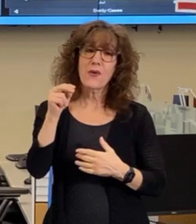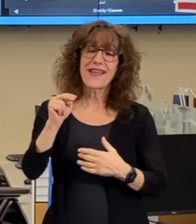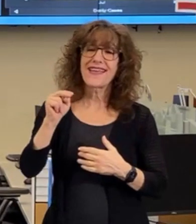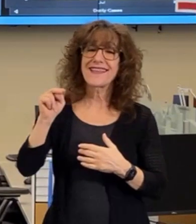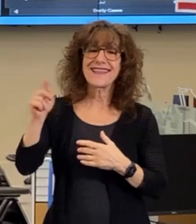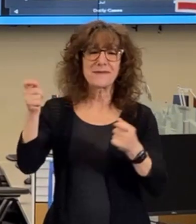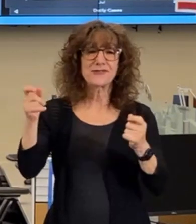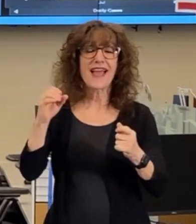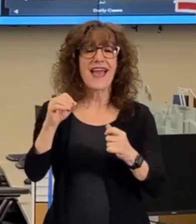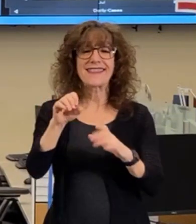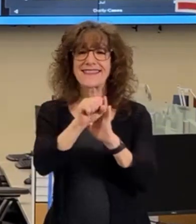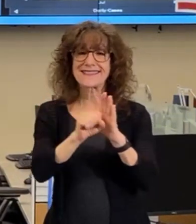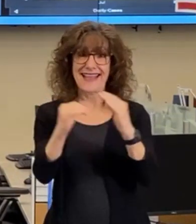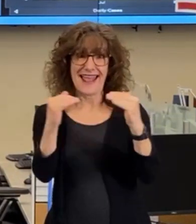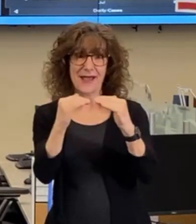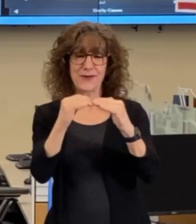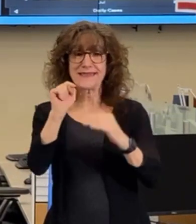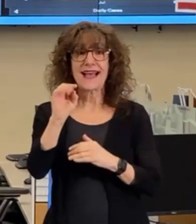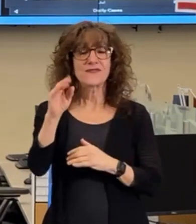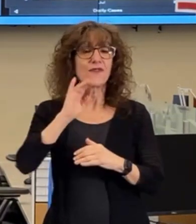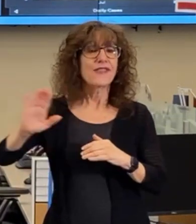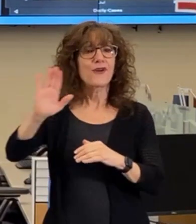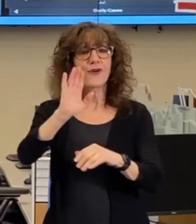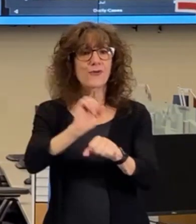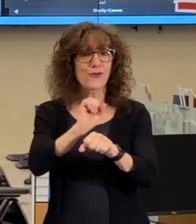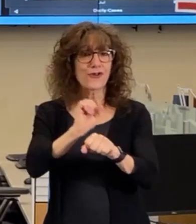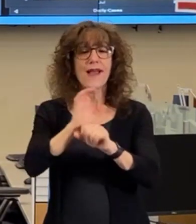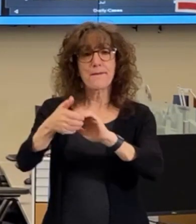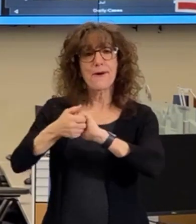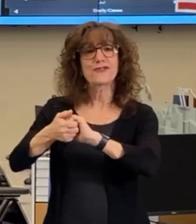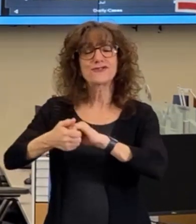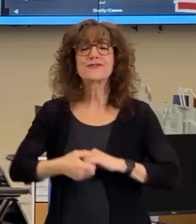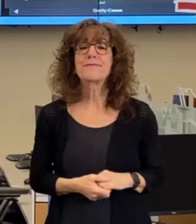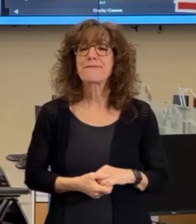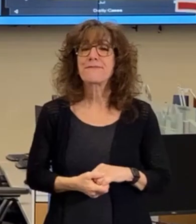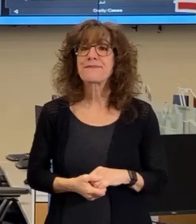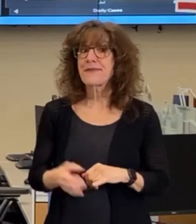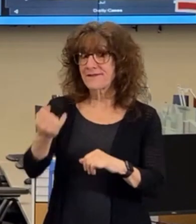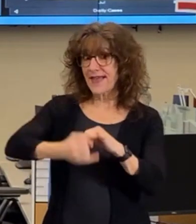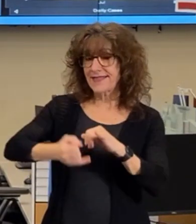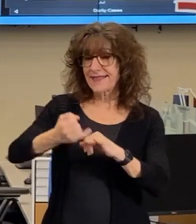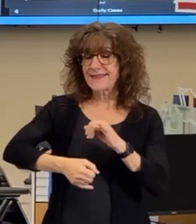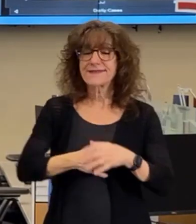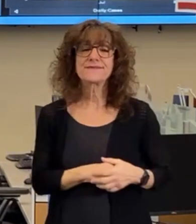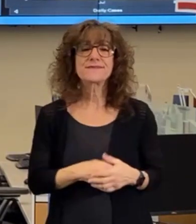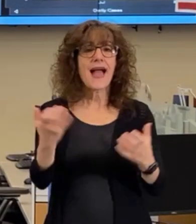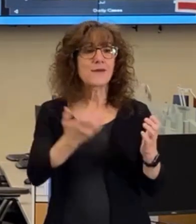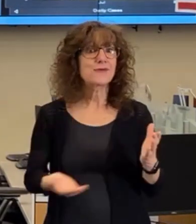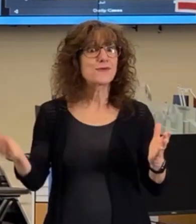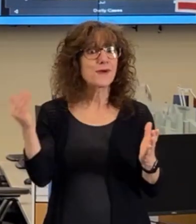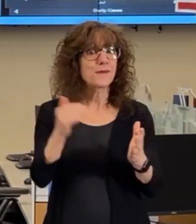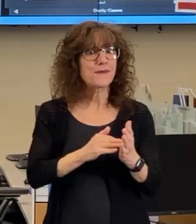and the State Equity Task Force for their hard work and their partnership. Finally, I want to repeat